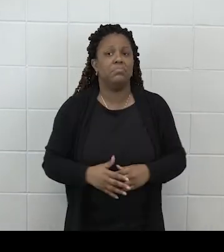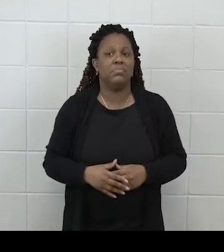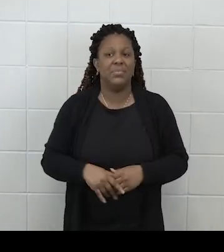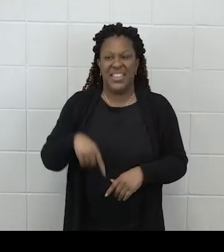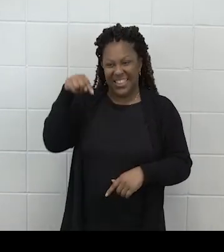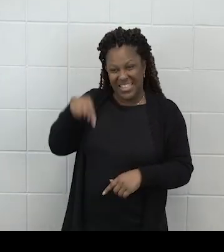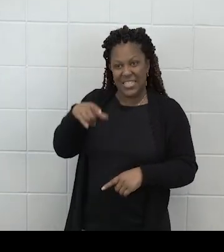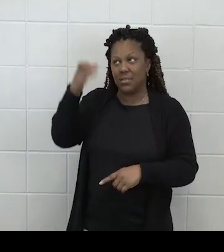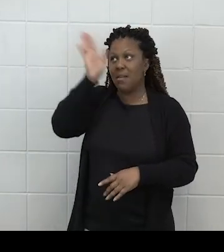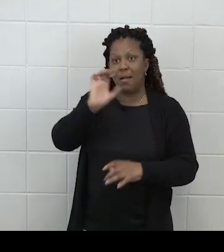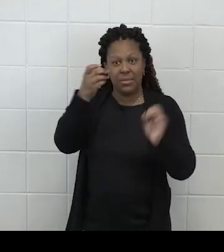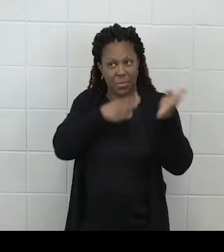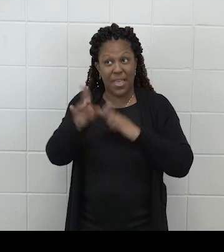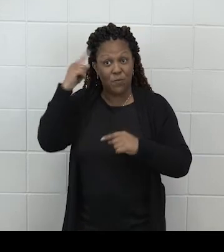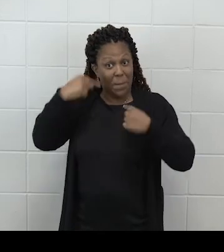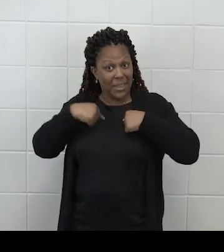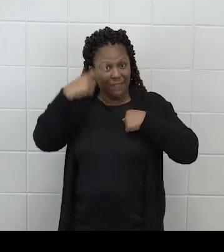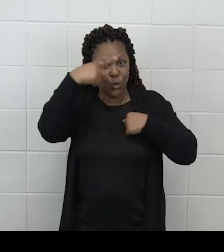world. Amen.